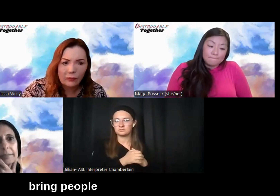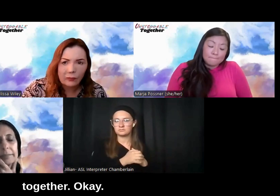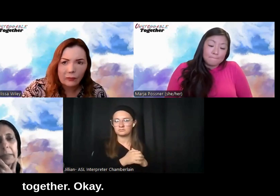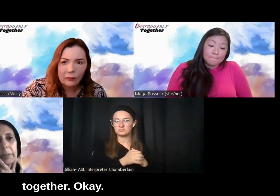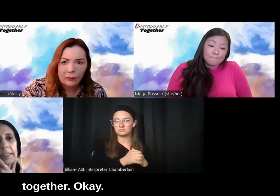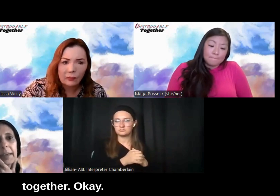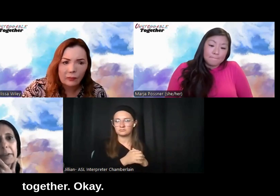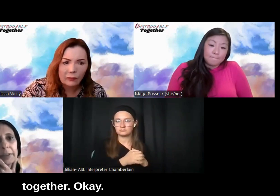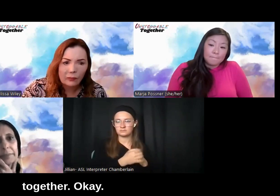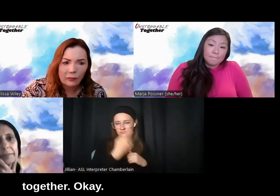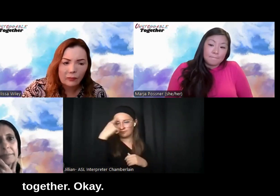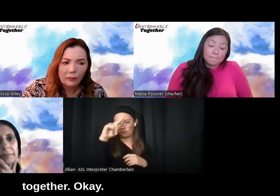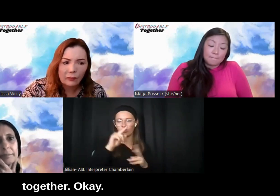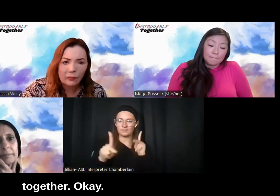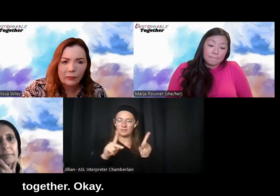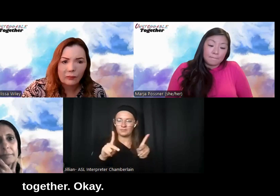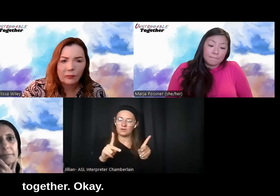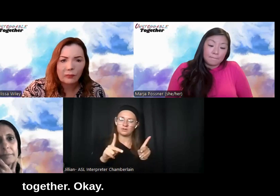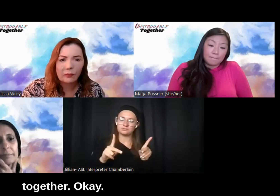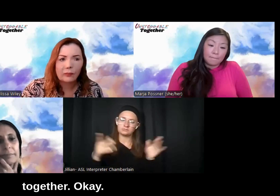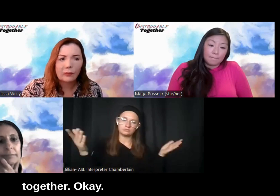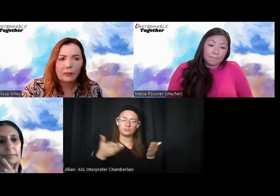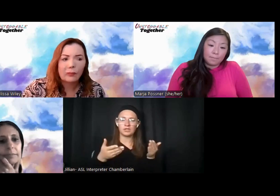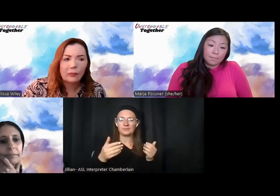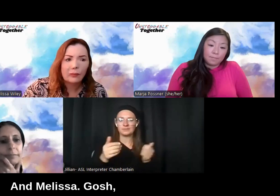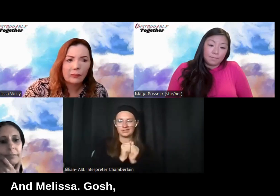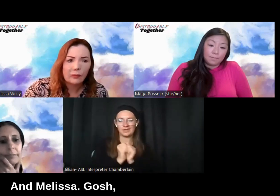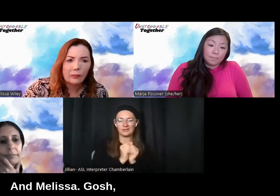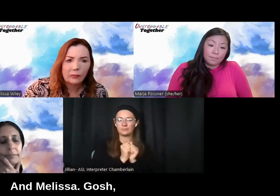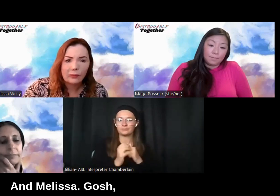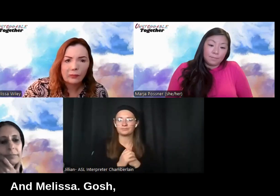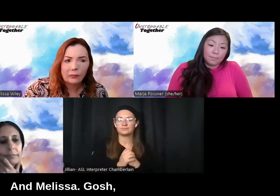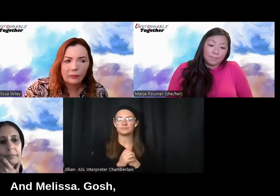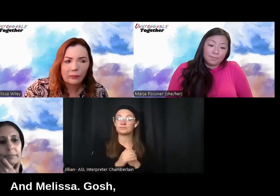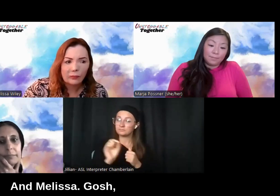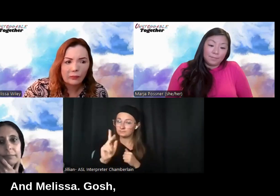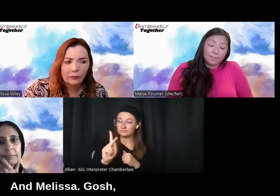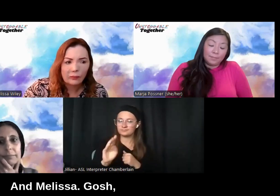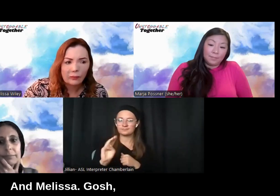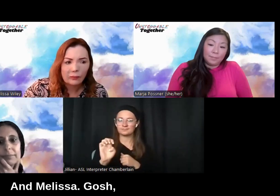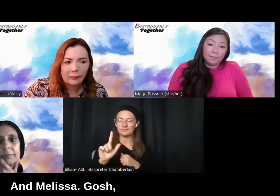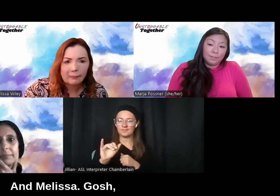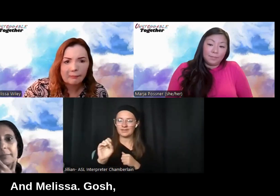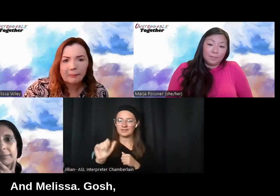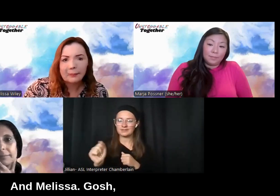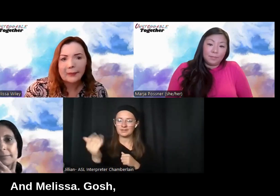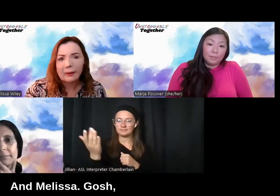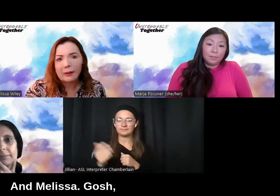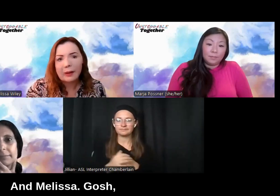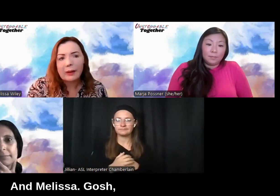bring people together. Okay, and Melissa?